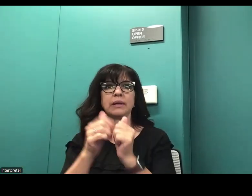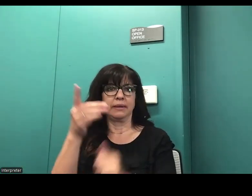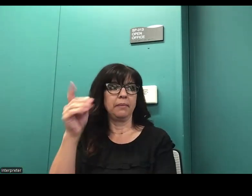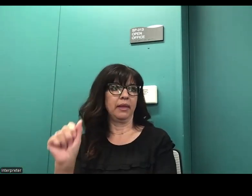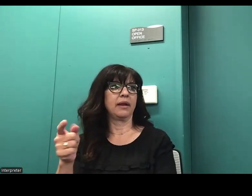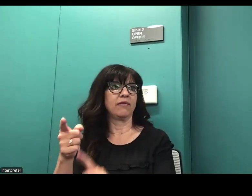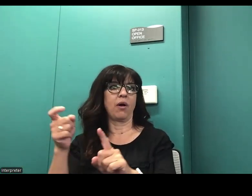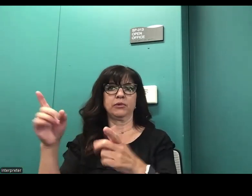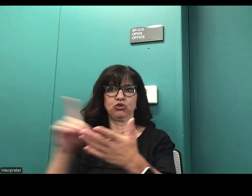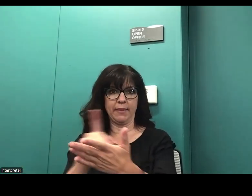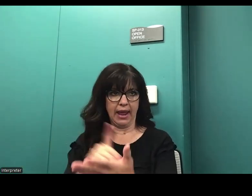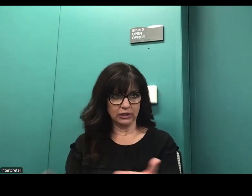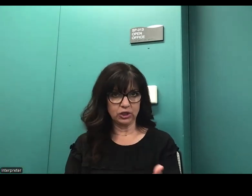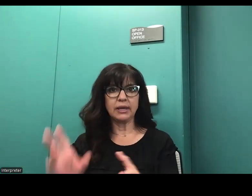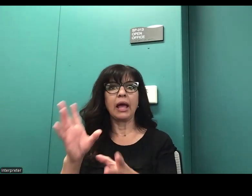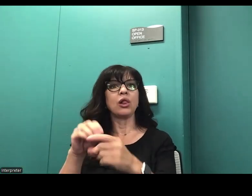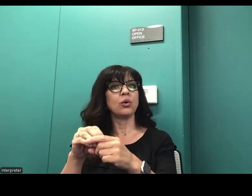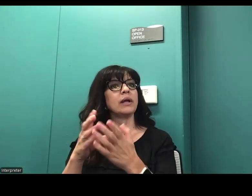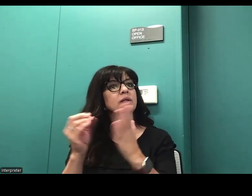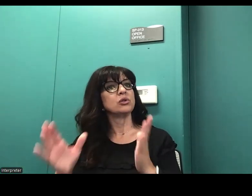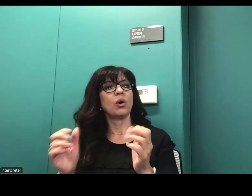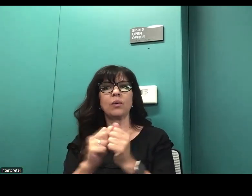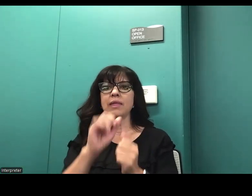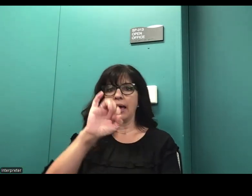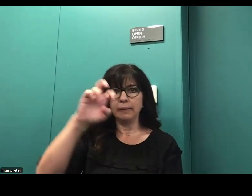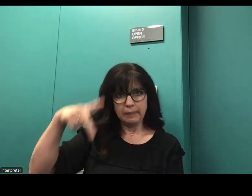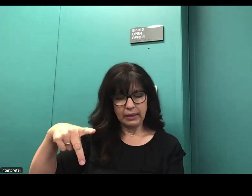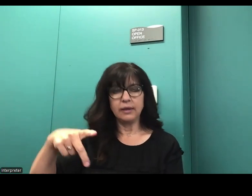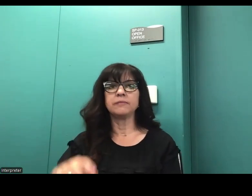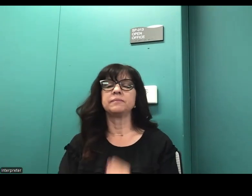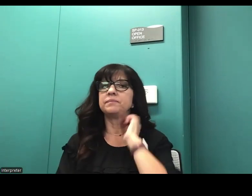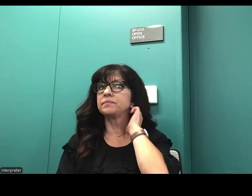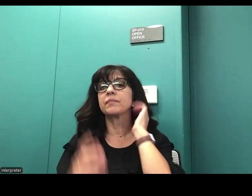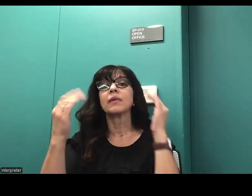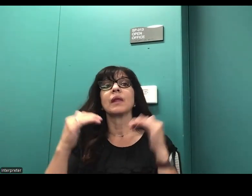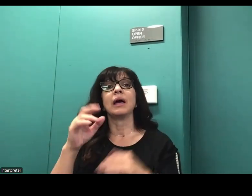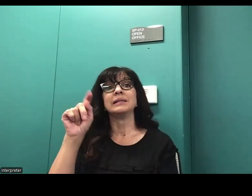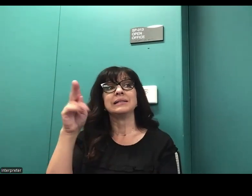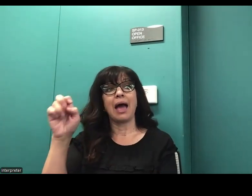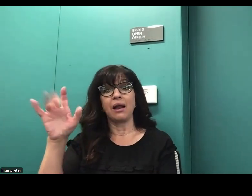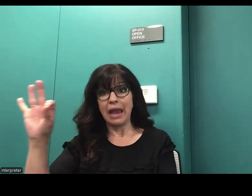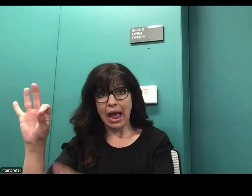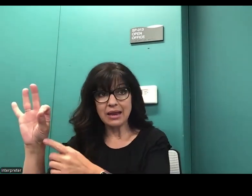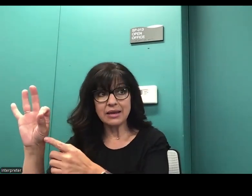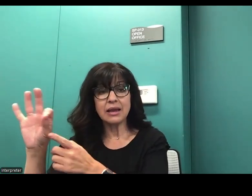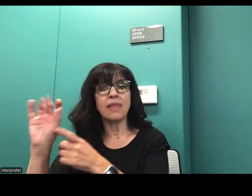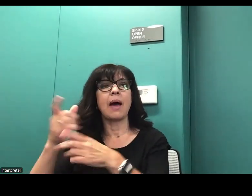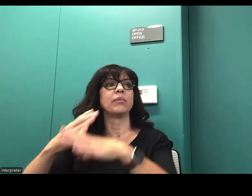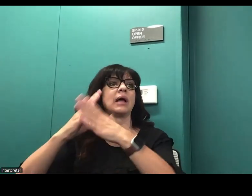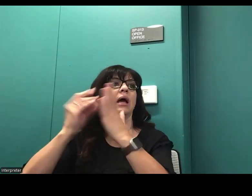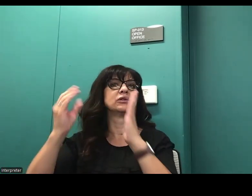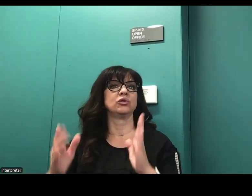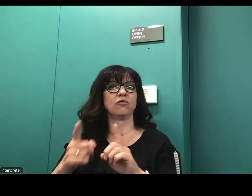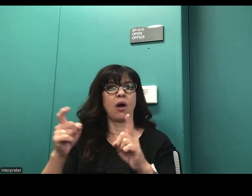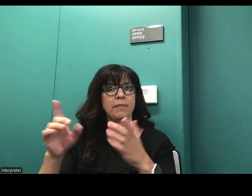from discrimination, including our students with an individualized education program. Title IX, which protects students